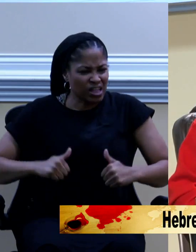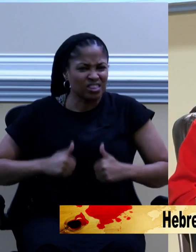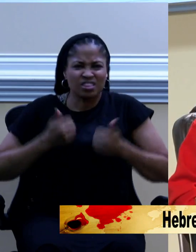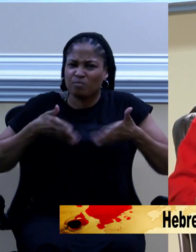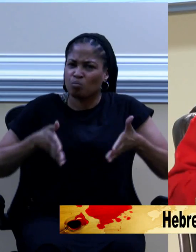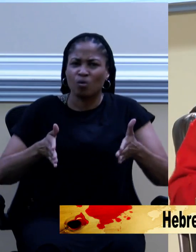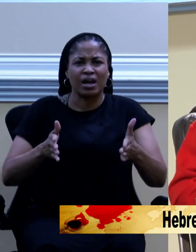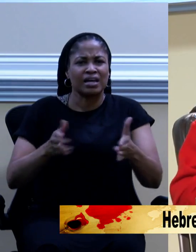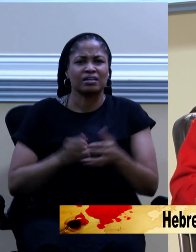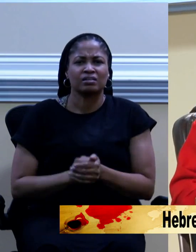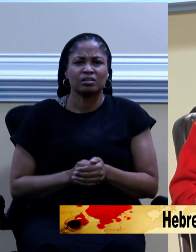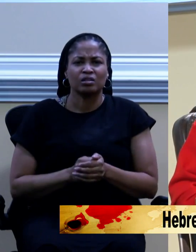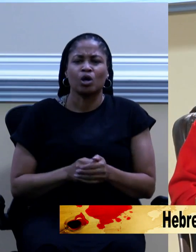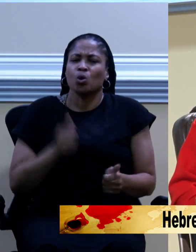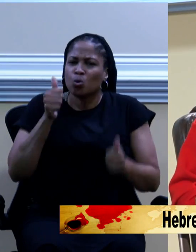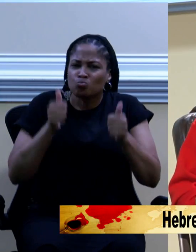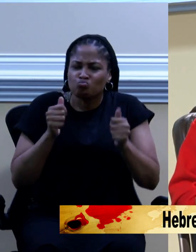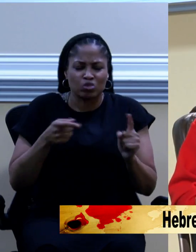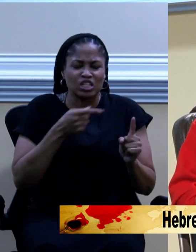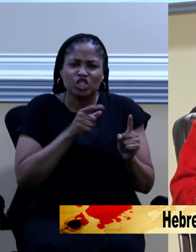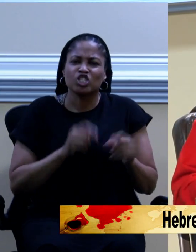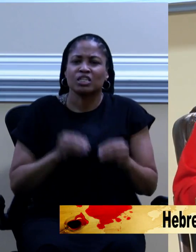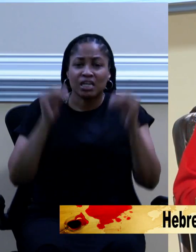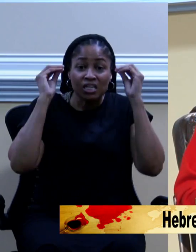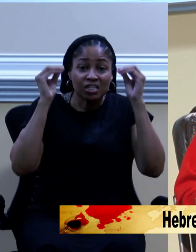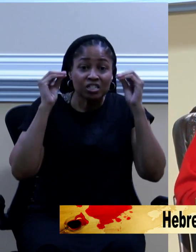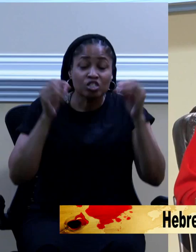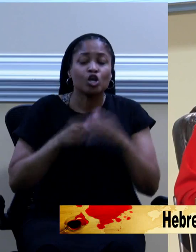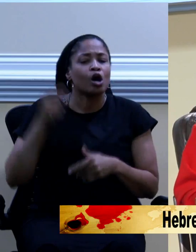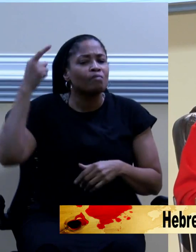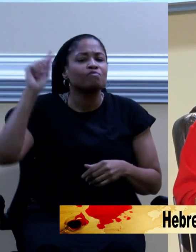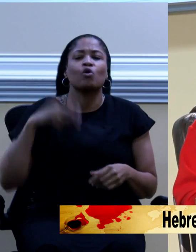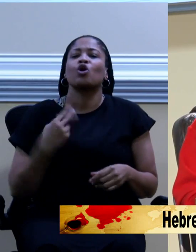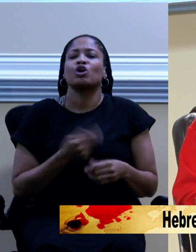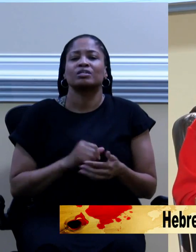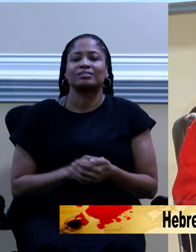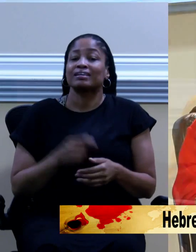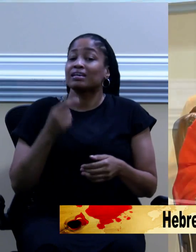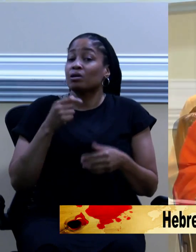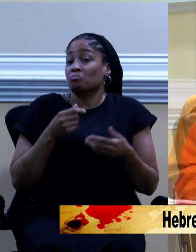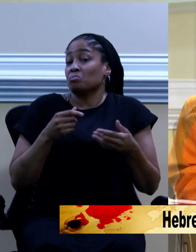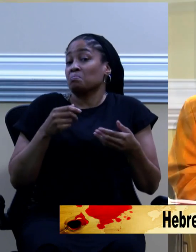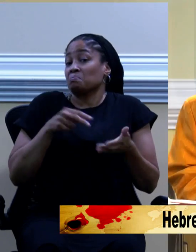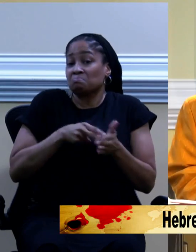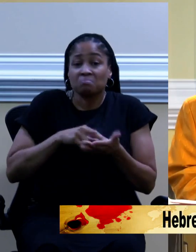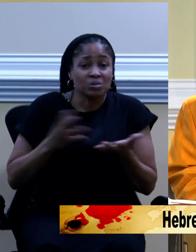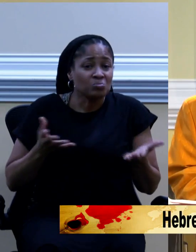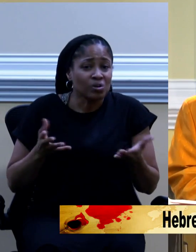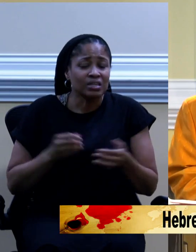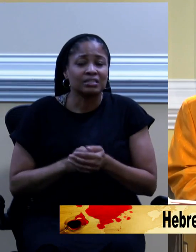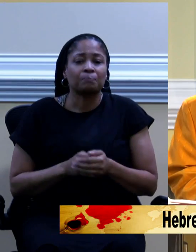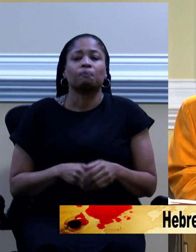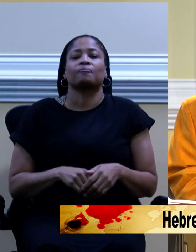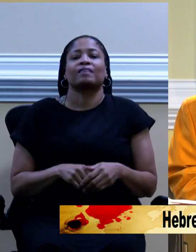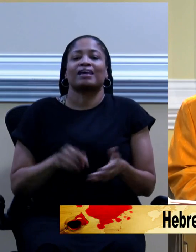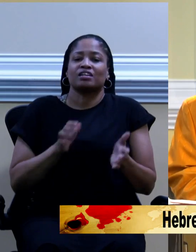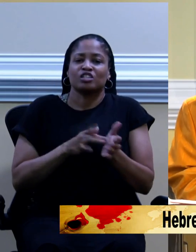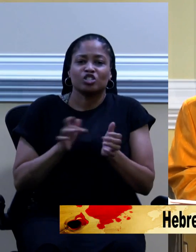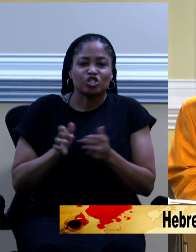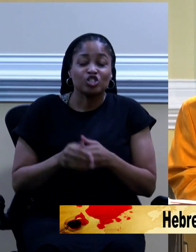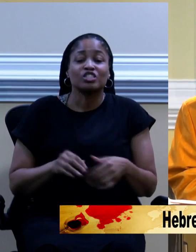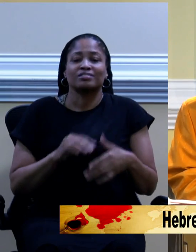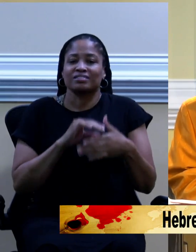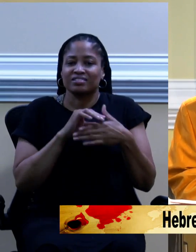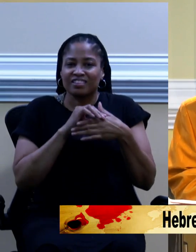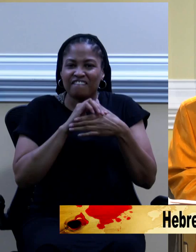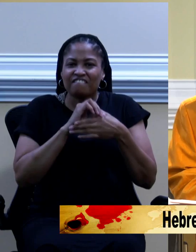consecrated for us through the veil, that is to say, his flesh. So now Jesus' flesh is the veil now. Because